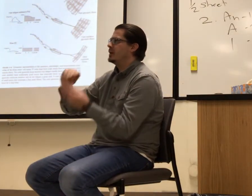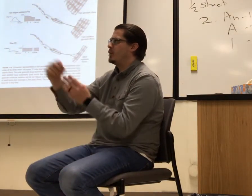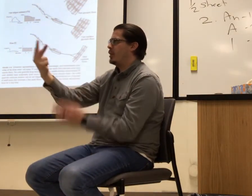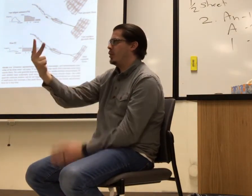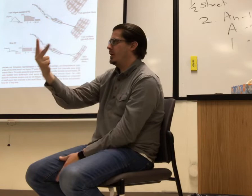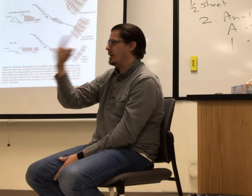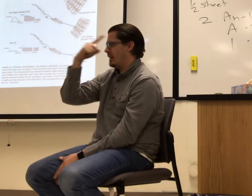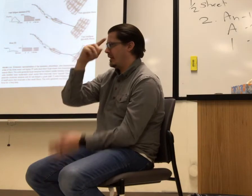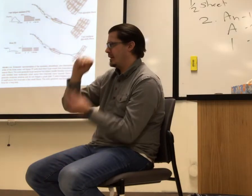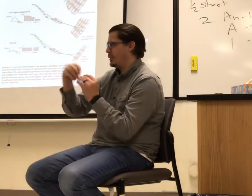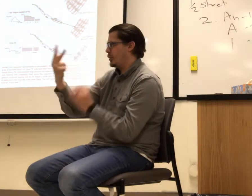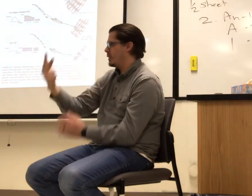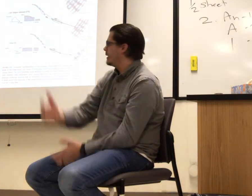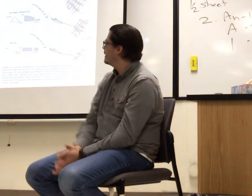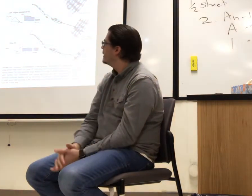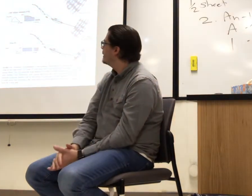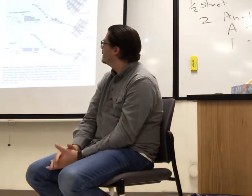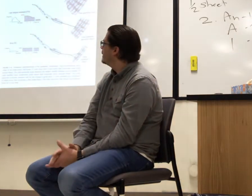think.